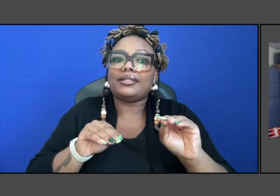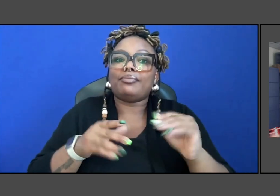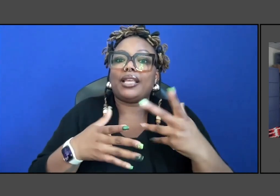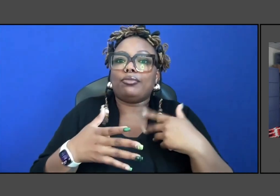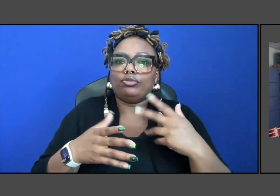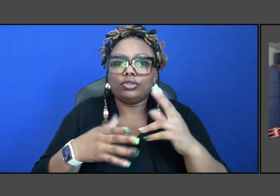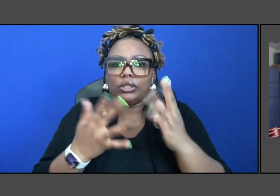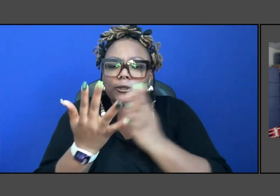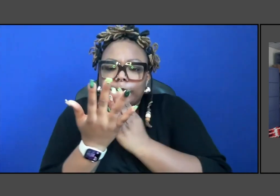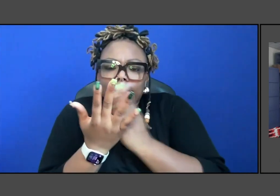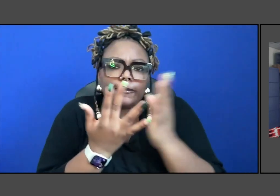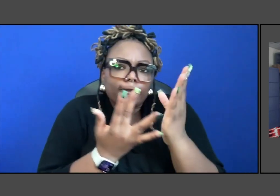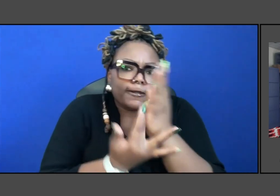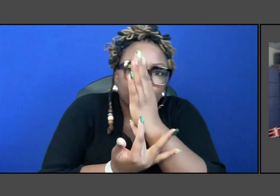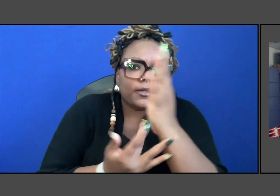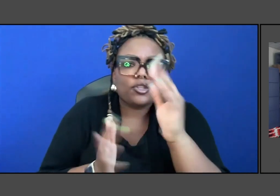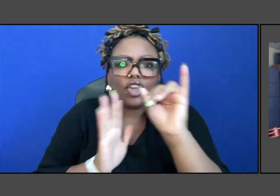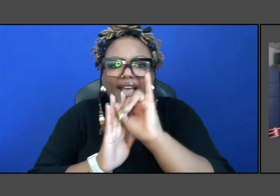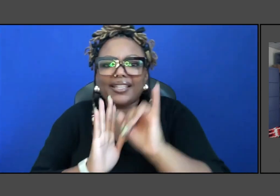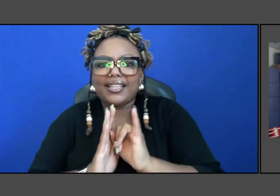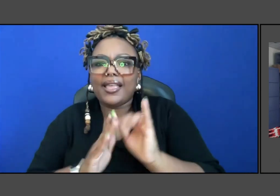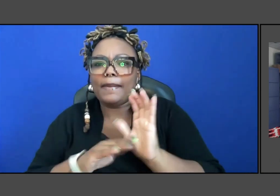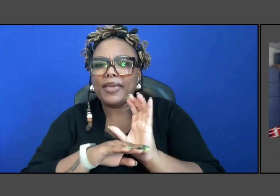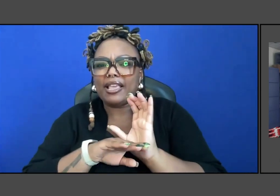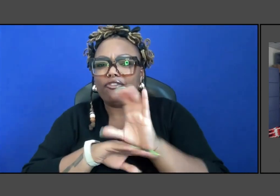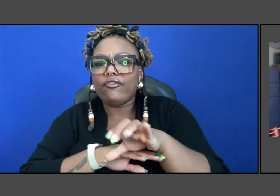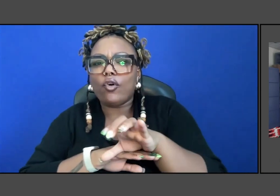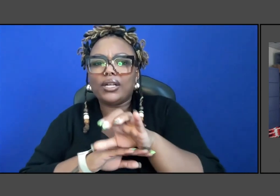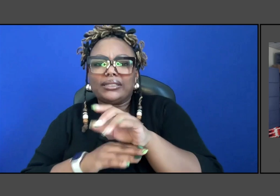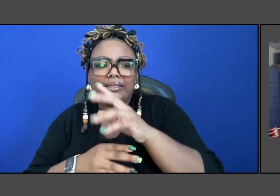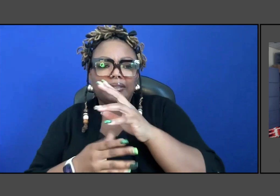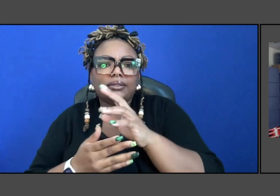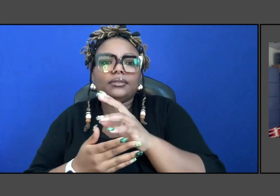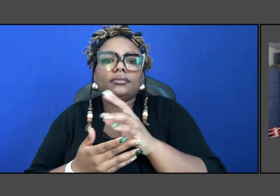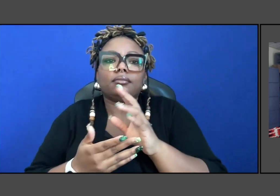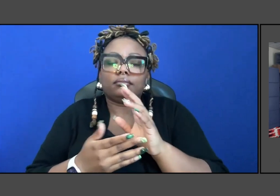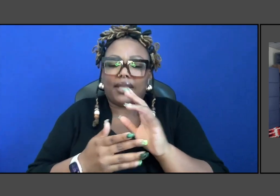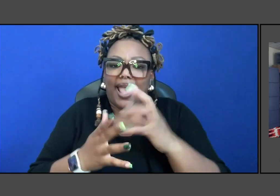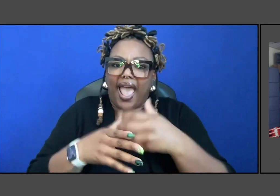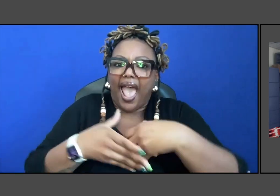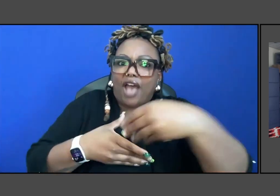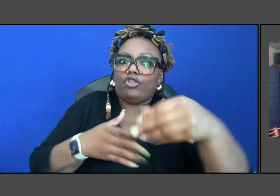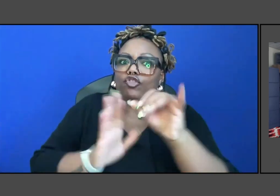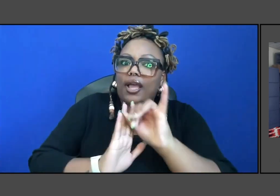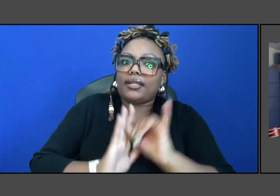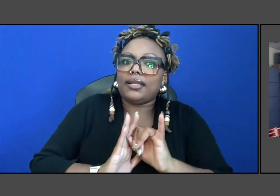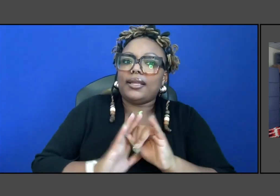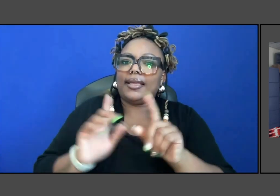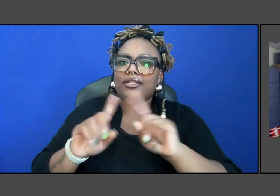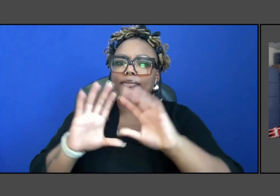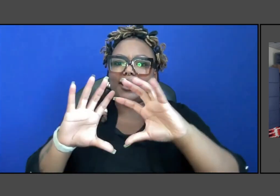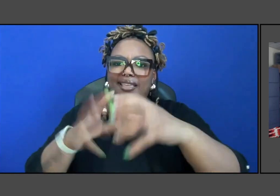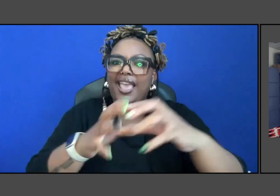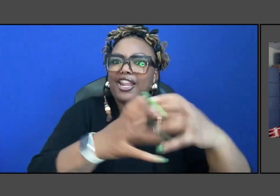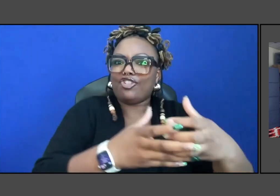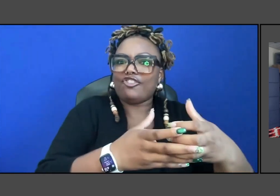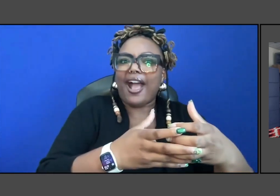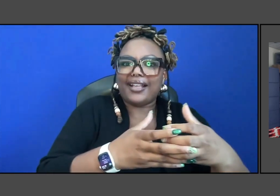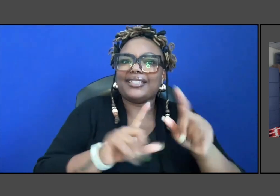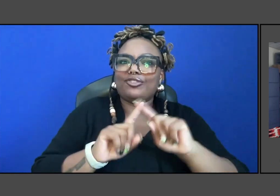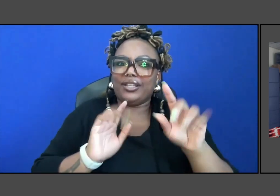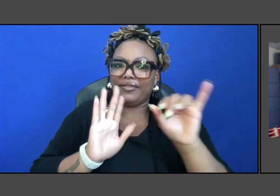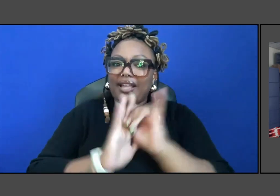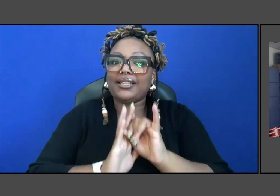being forced and dislocated out of identities and being categorized into nation state identities. So a person is